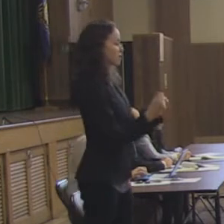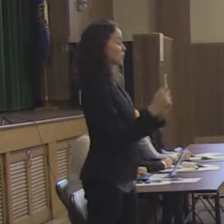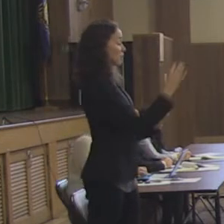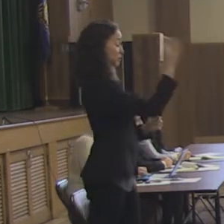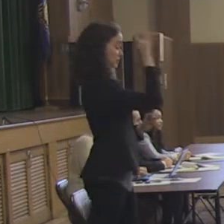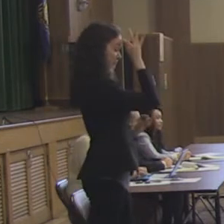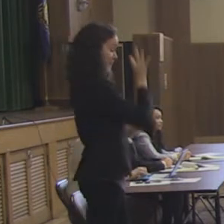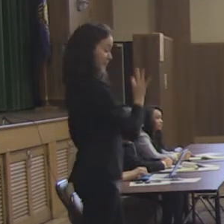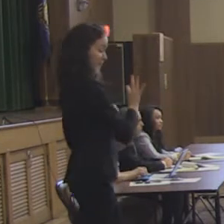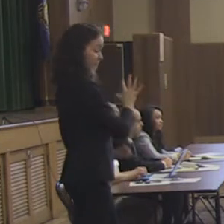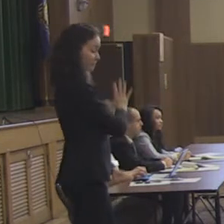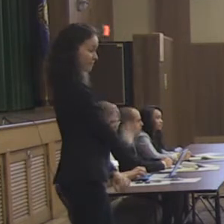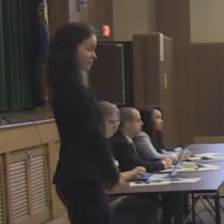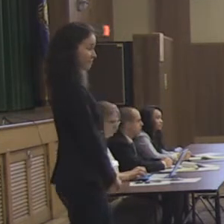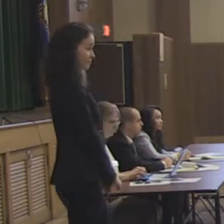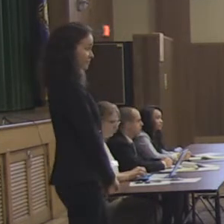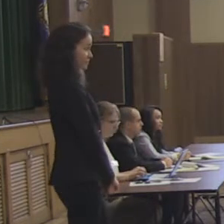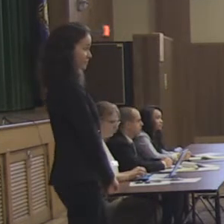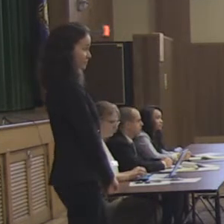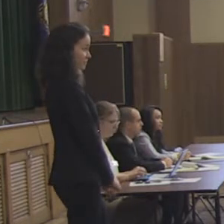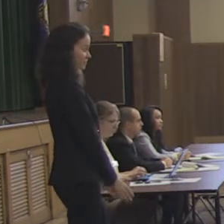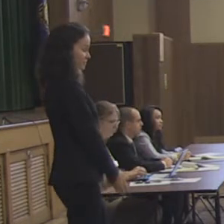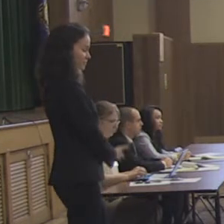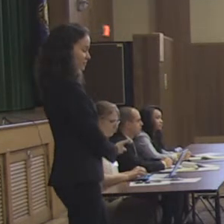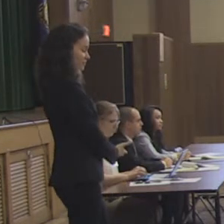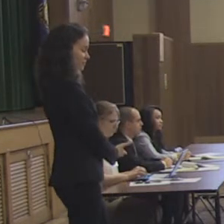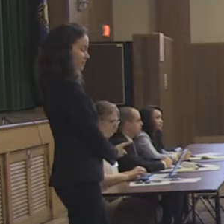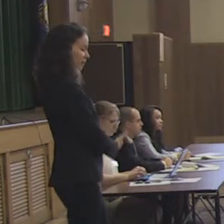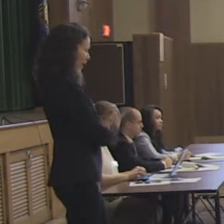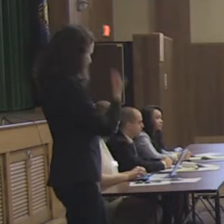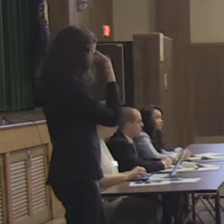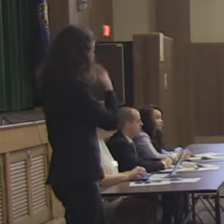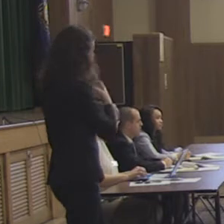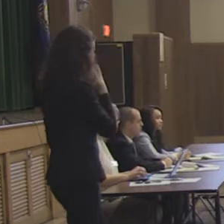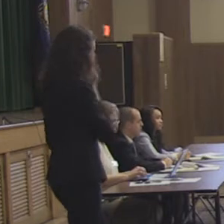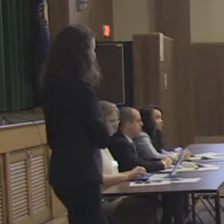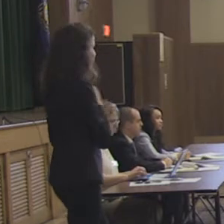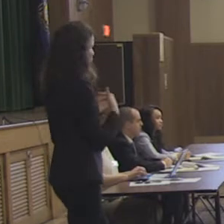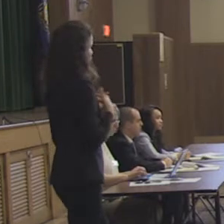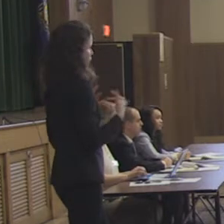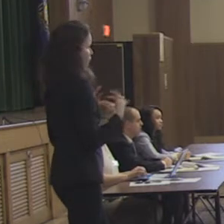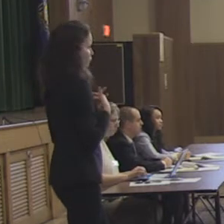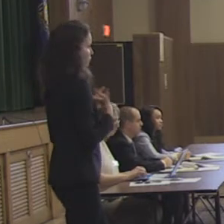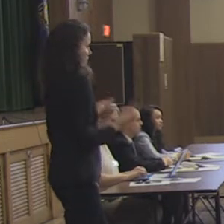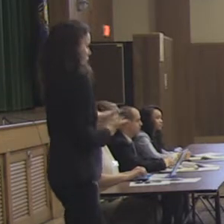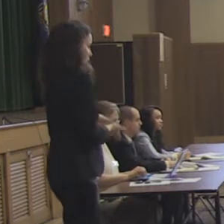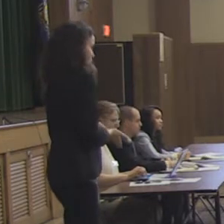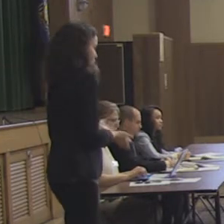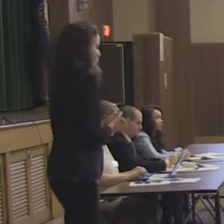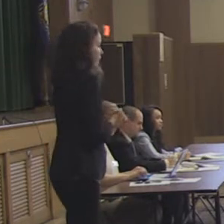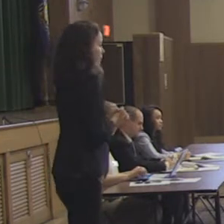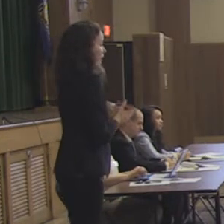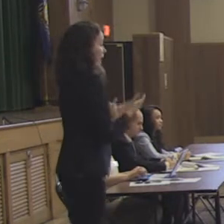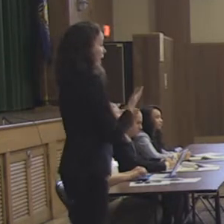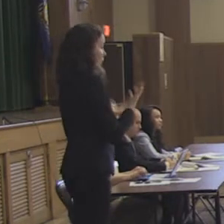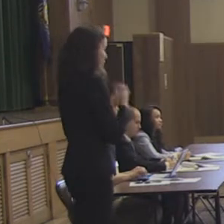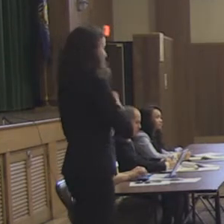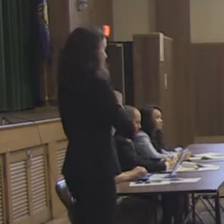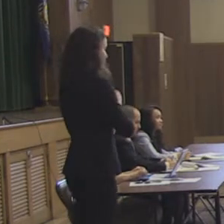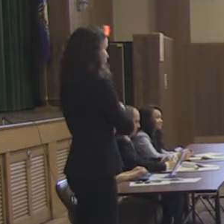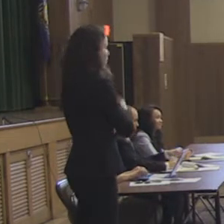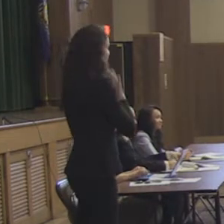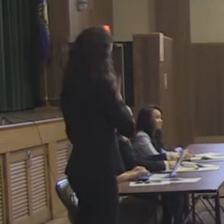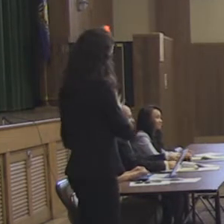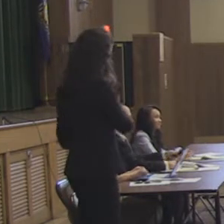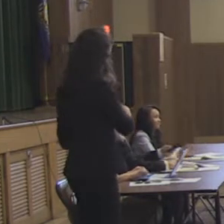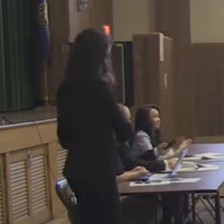your thoughts and in your plans, because I know you have a concern here. And we'd be glad to work with you on that. Thank you for what you